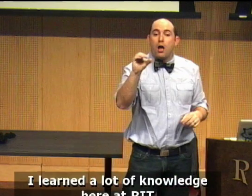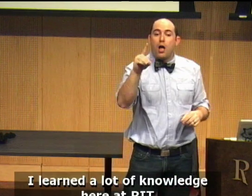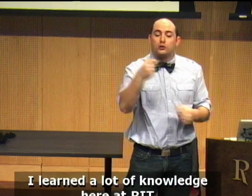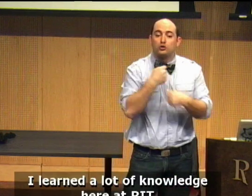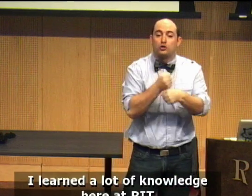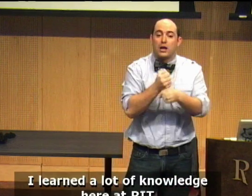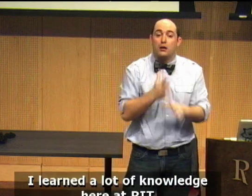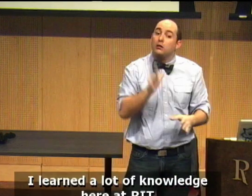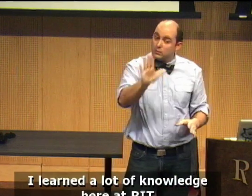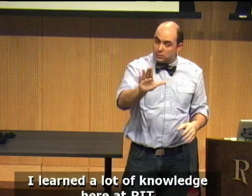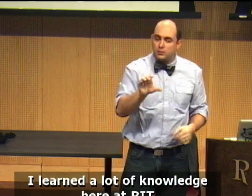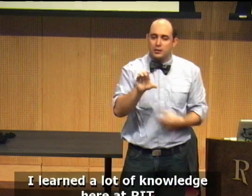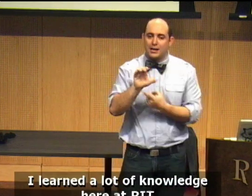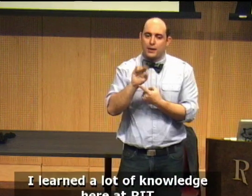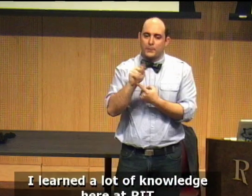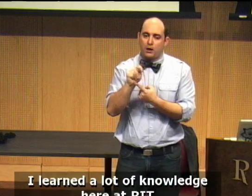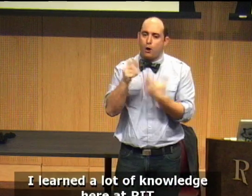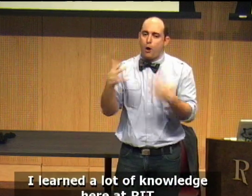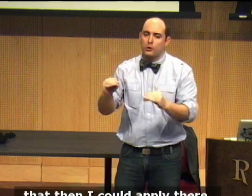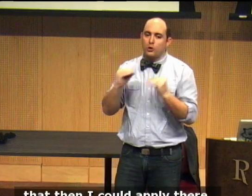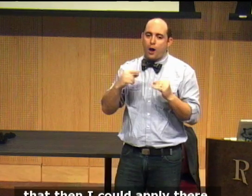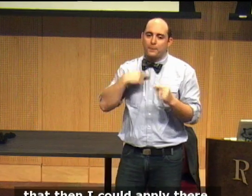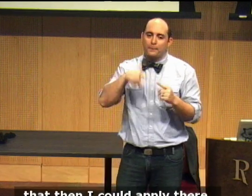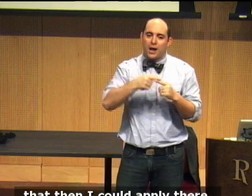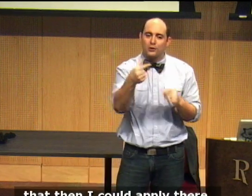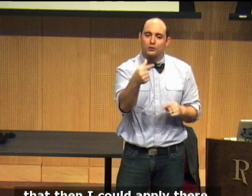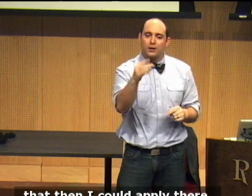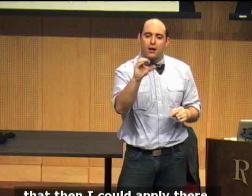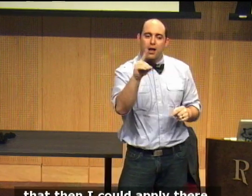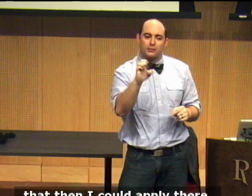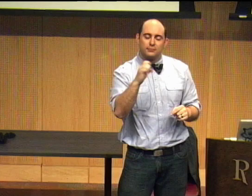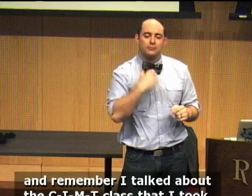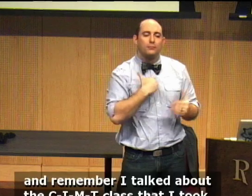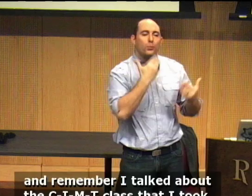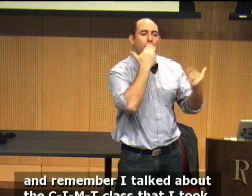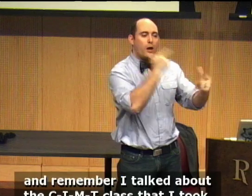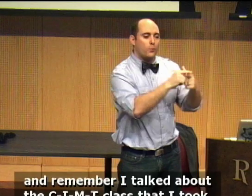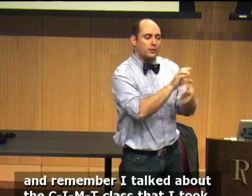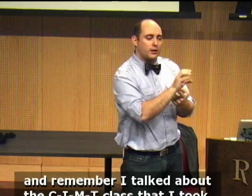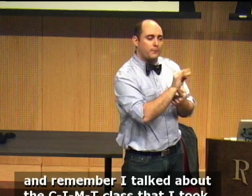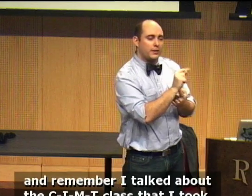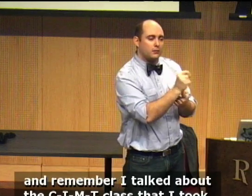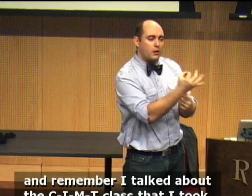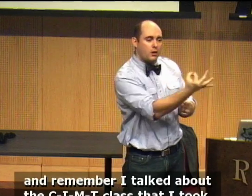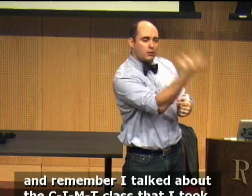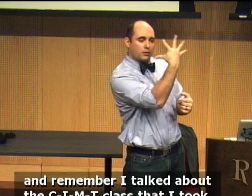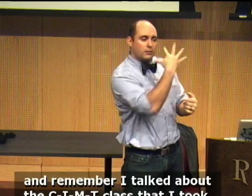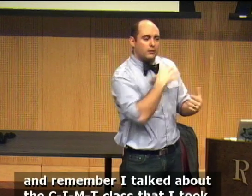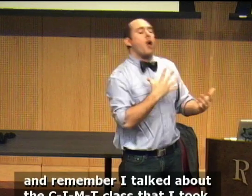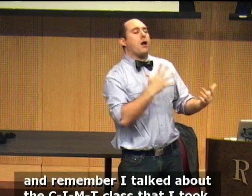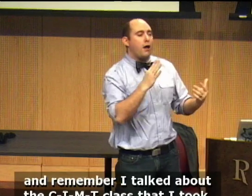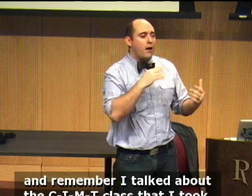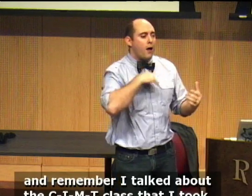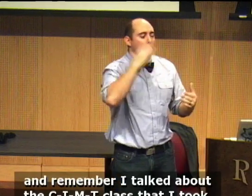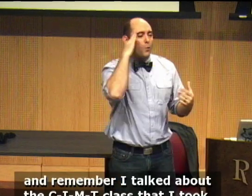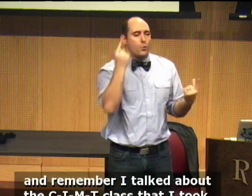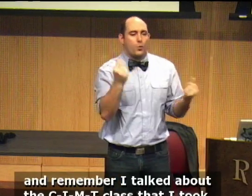of knowledge here at RIT that then I could apply there. And remember, I talked about the CIMT class that I